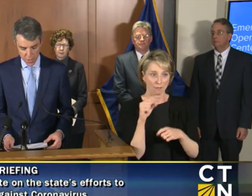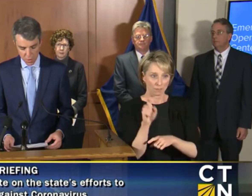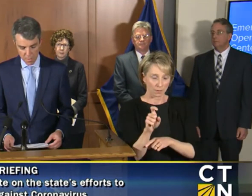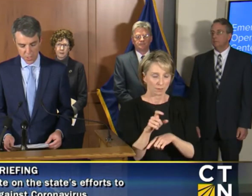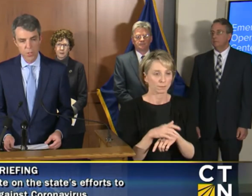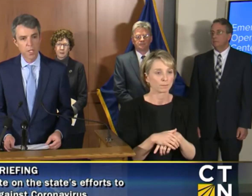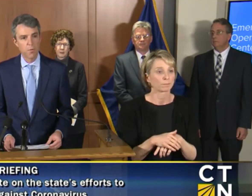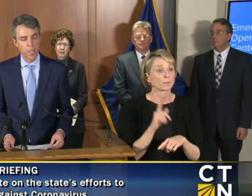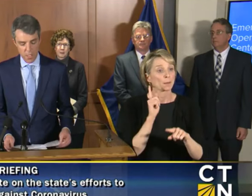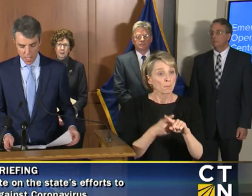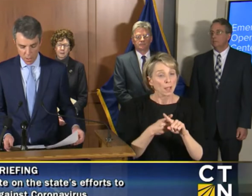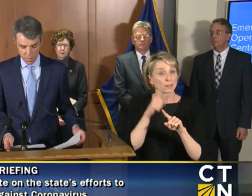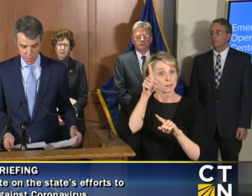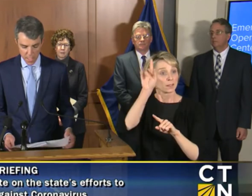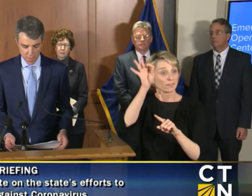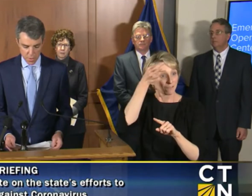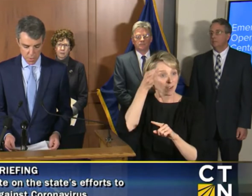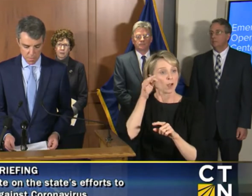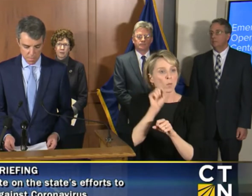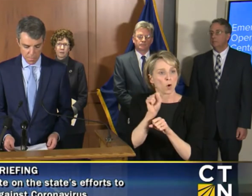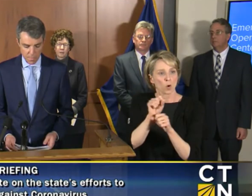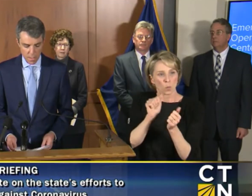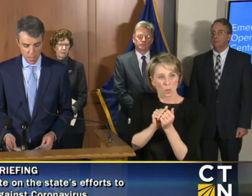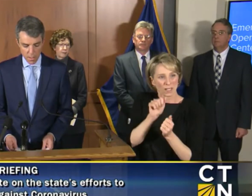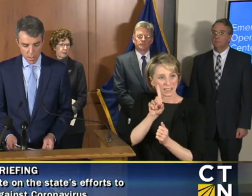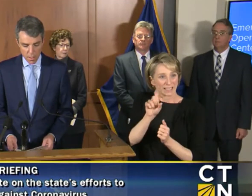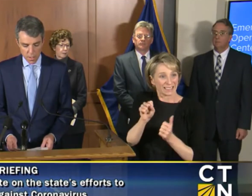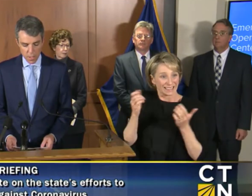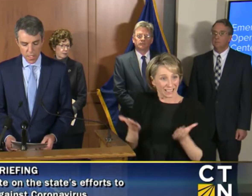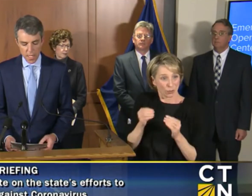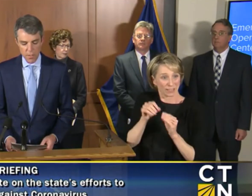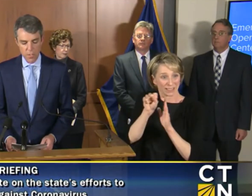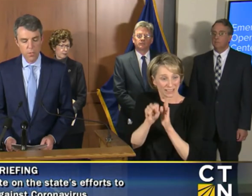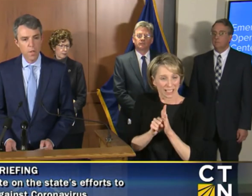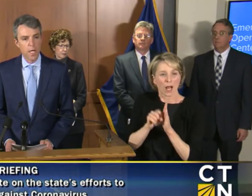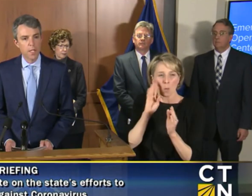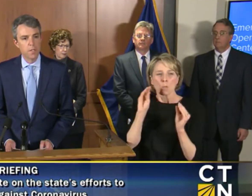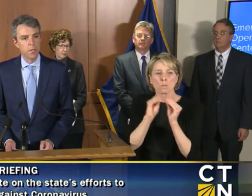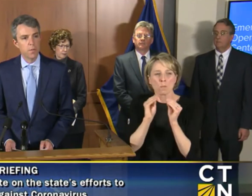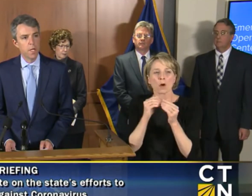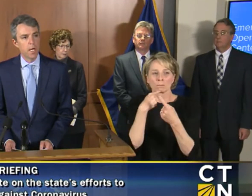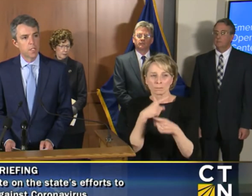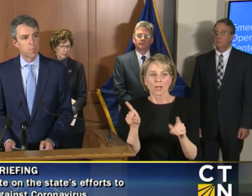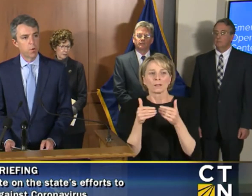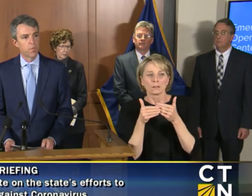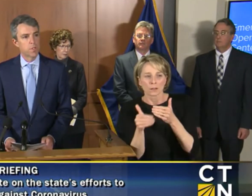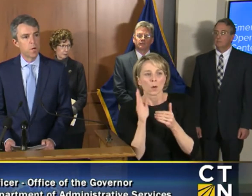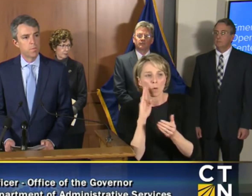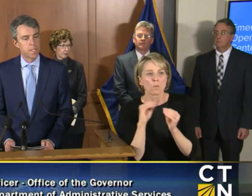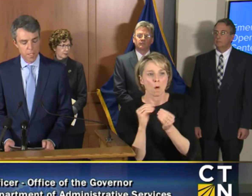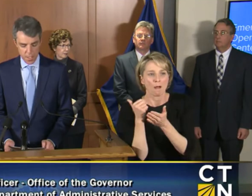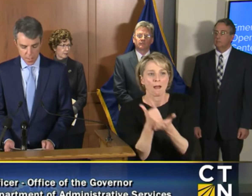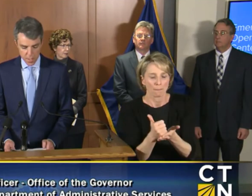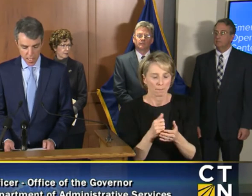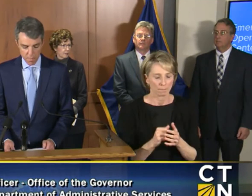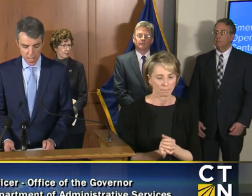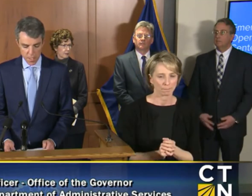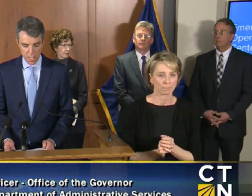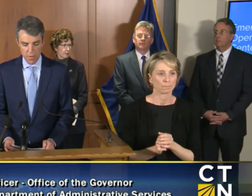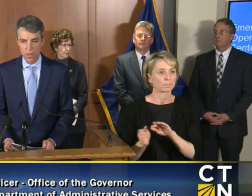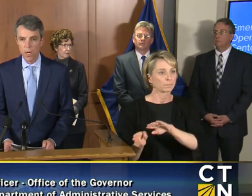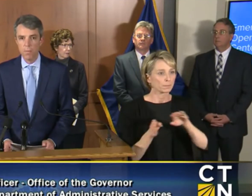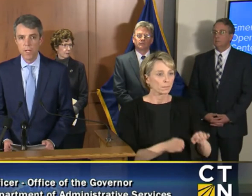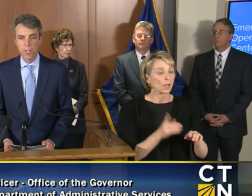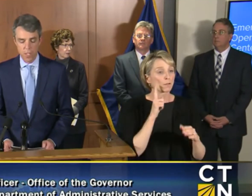partners on additional measures that we hope to announce soon. Turning now to support for small businesses. As